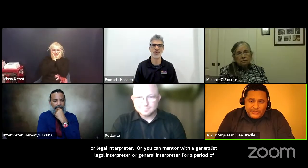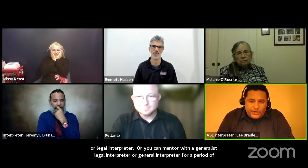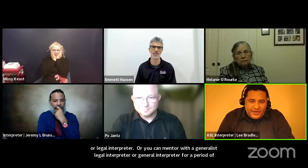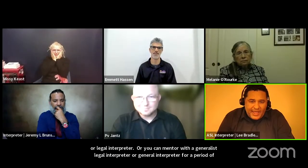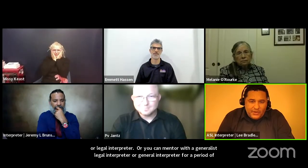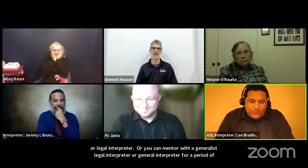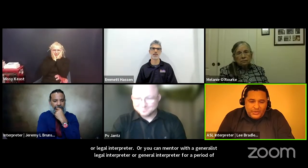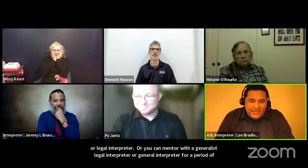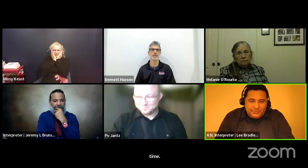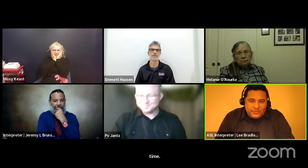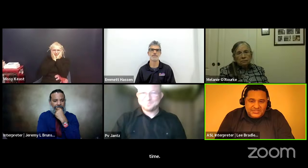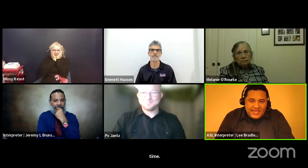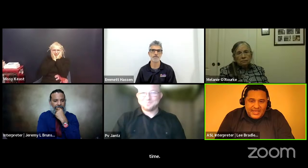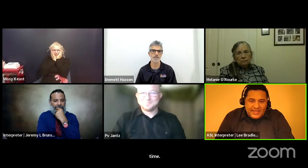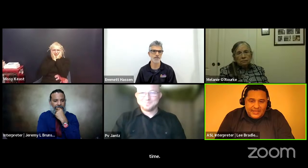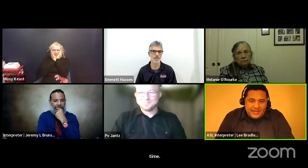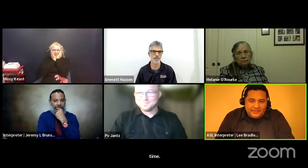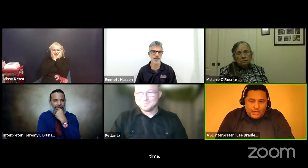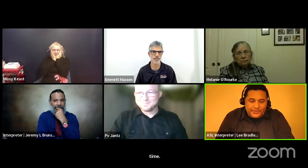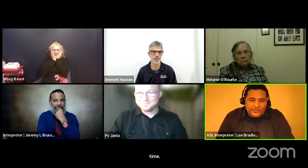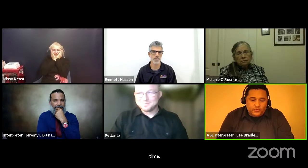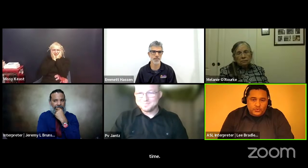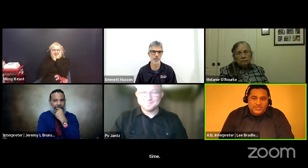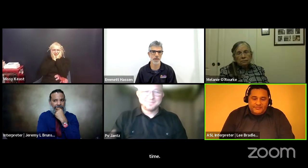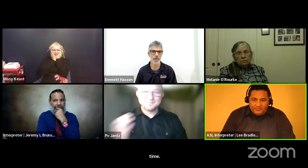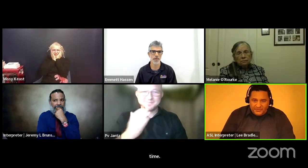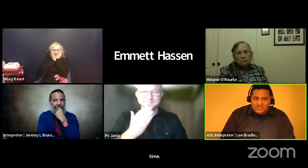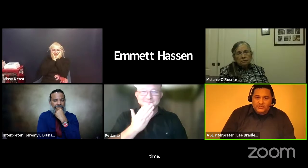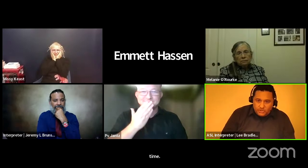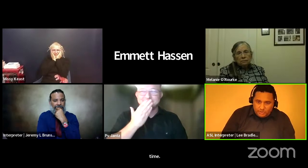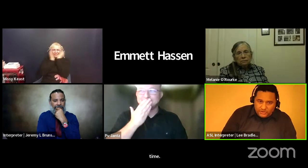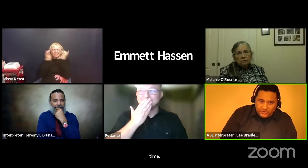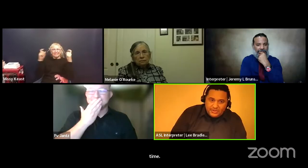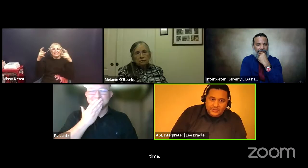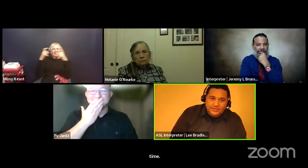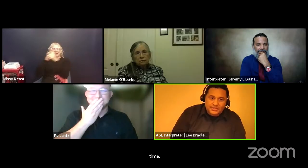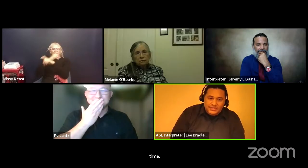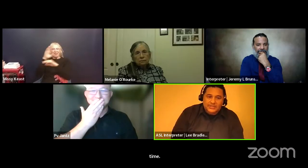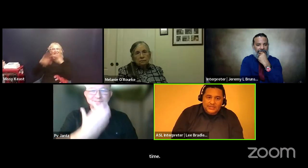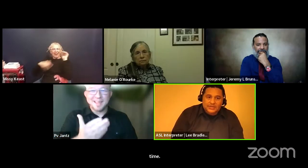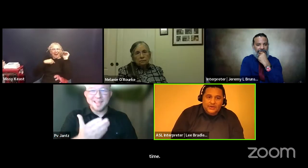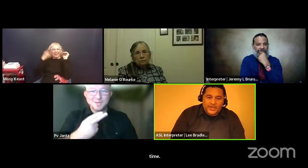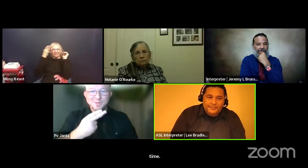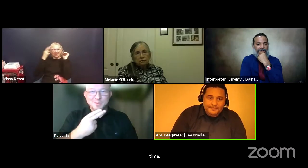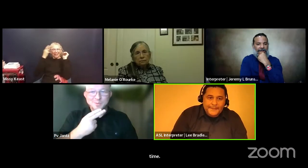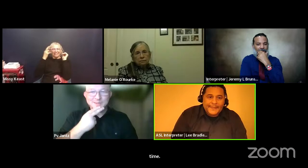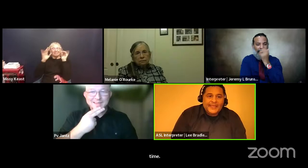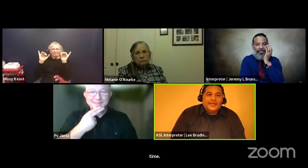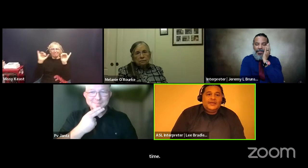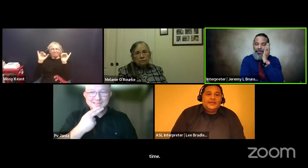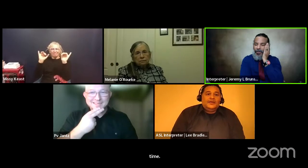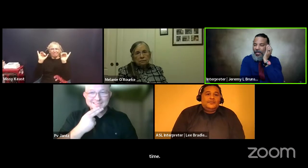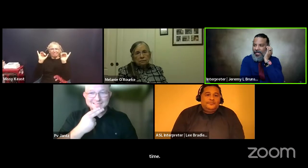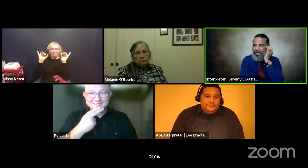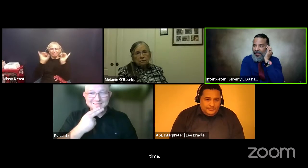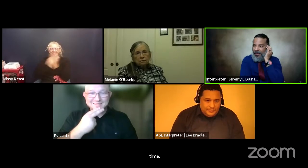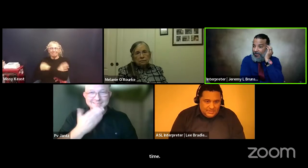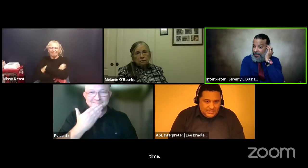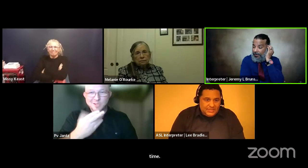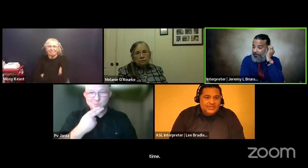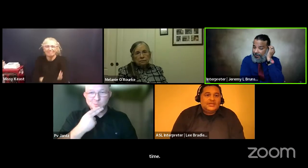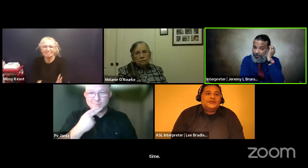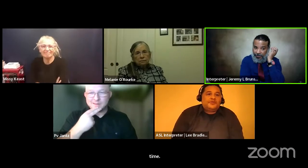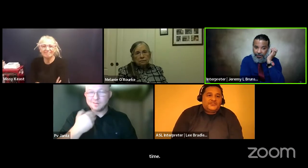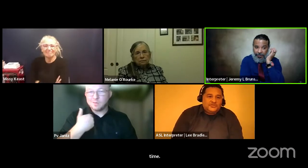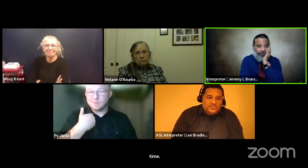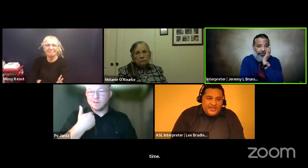have to clarify what we mean when we say following the rules of a provisional interpreter. Okay. This is much more complicated than I thought it was